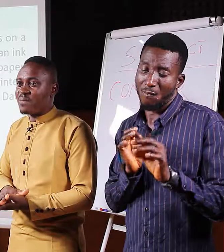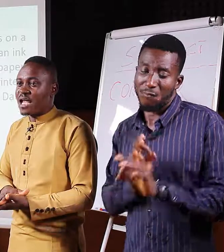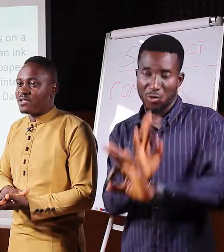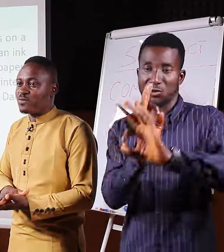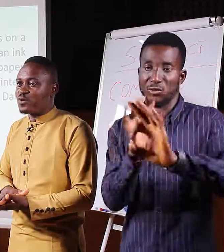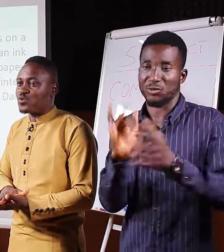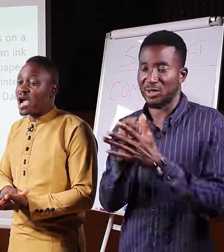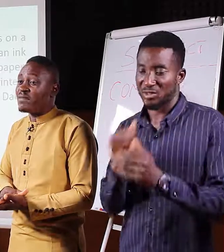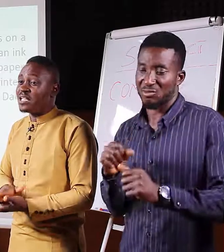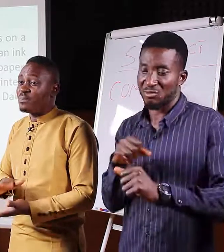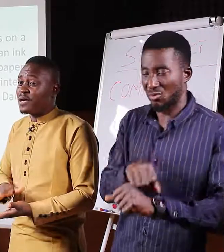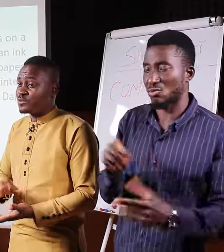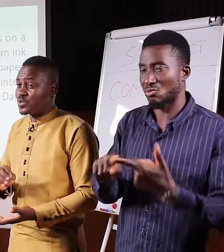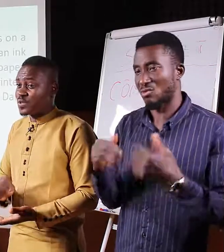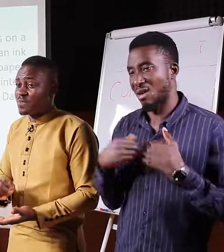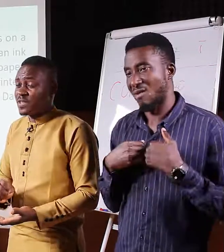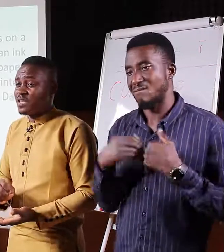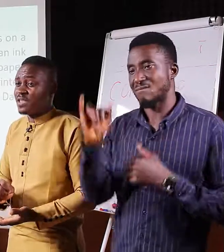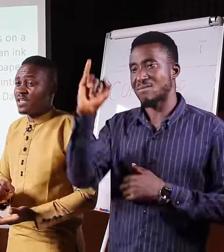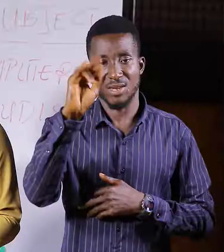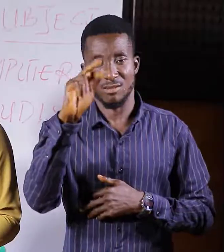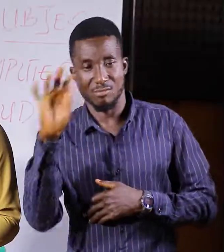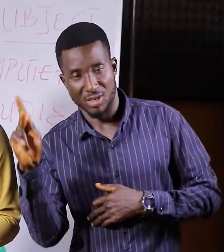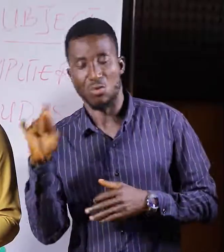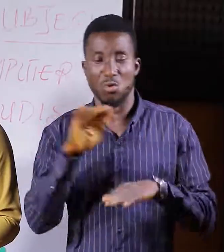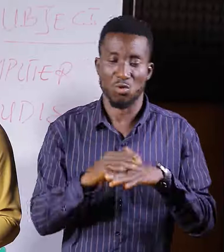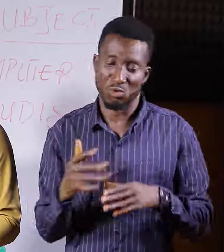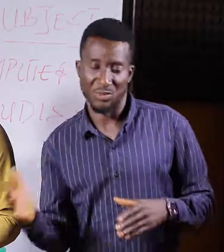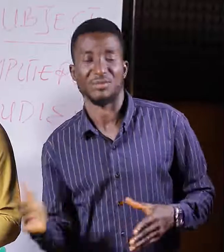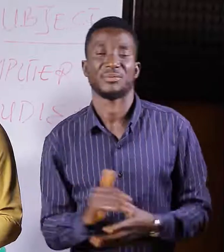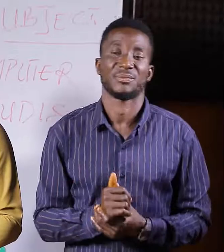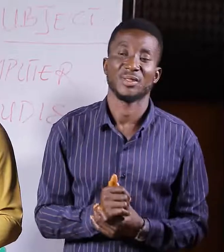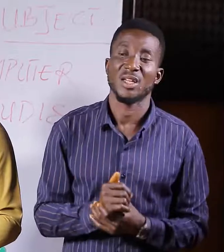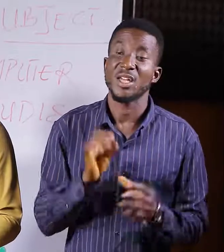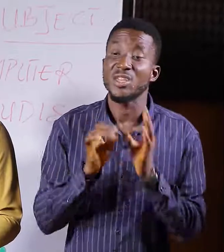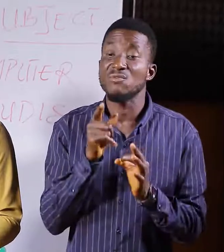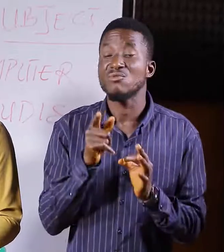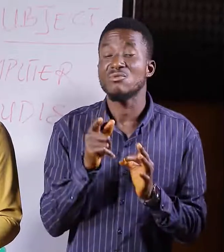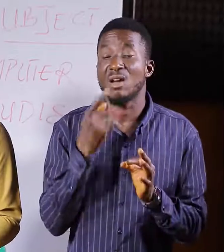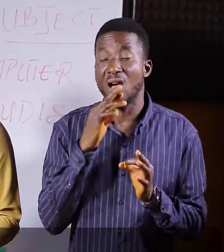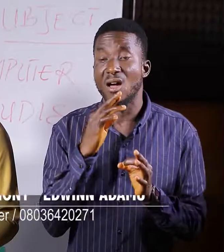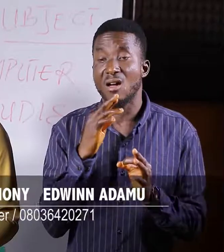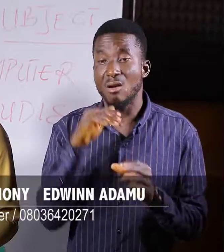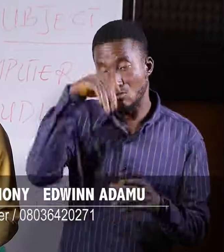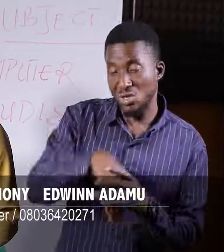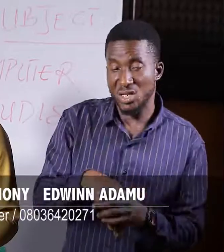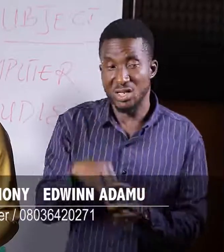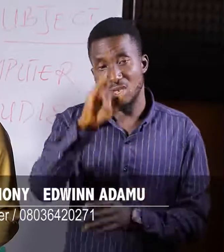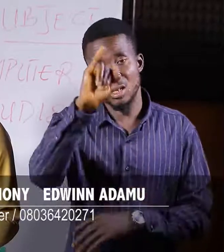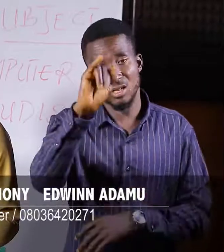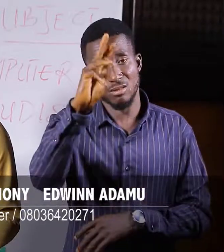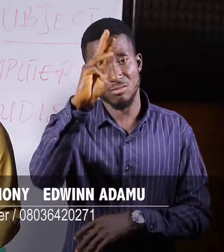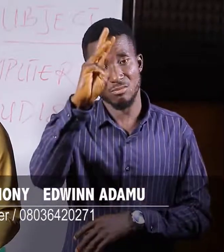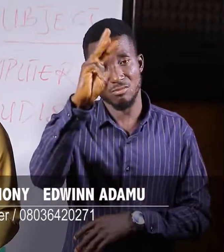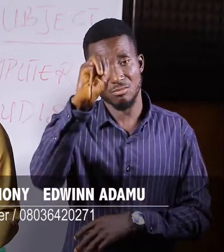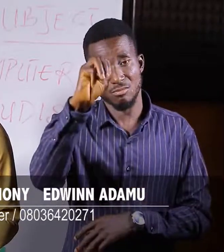being applied for you to have an impact on something. If you're putting an impact on something, you must have applied